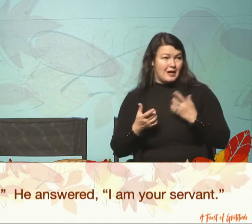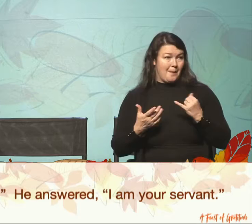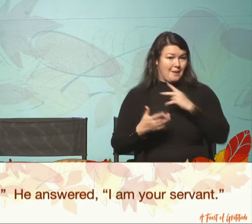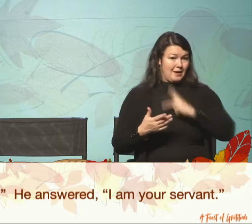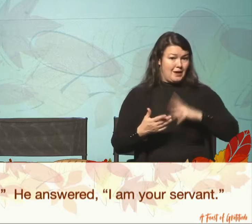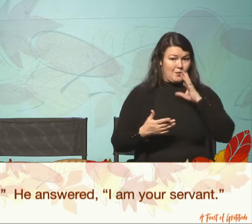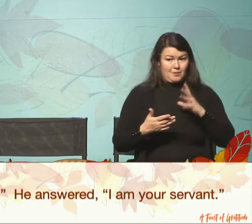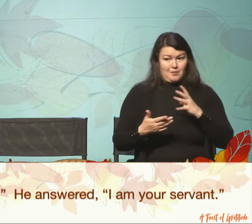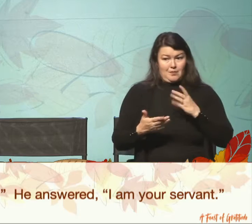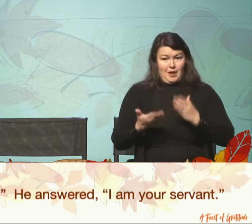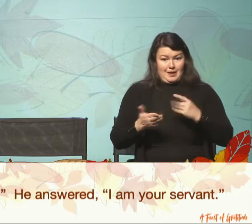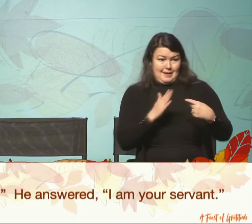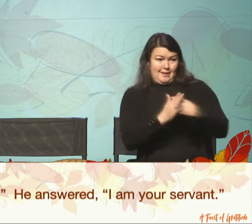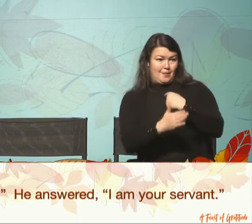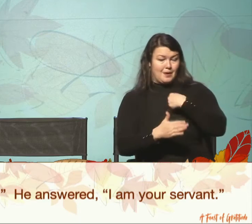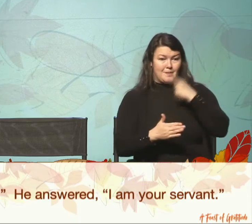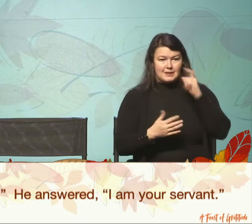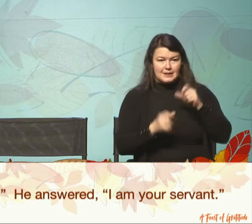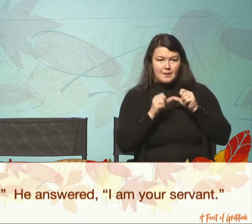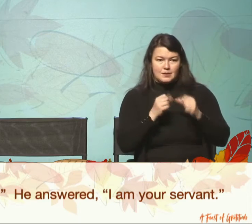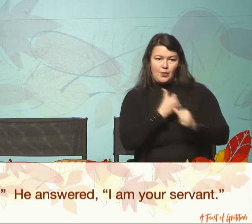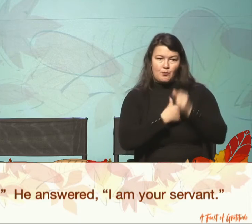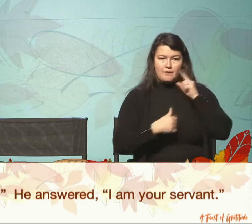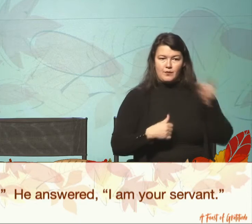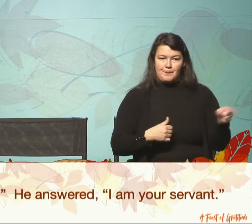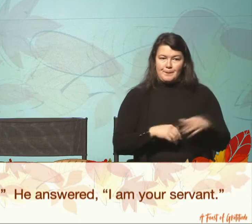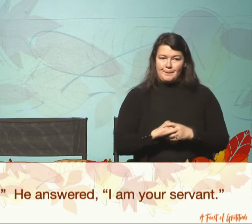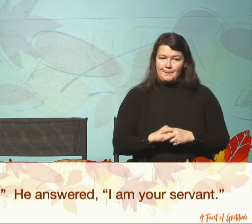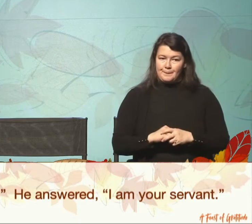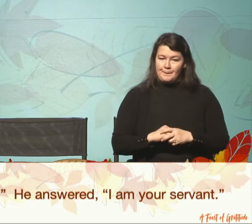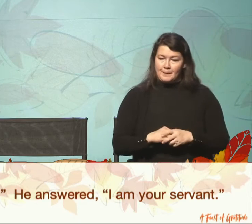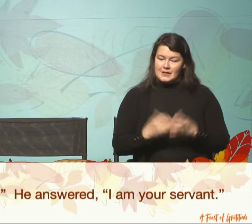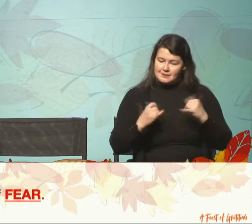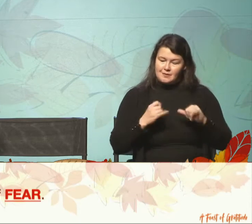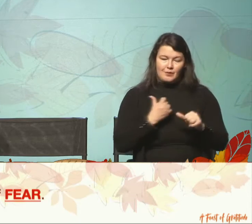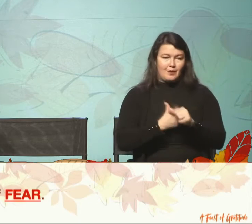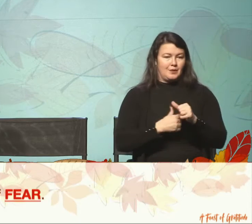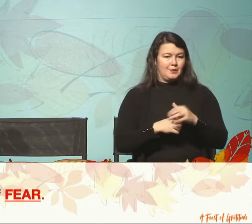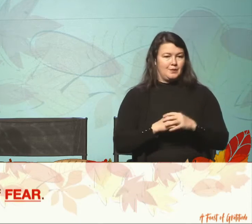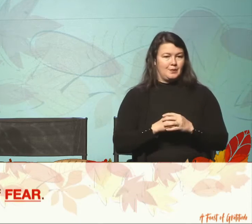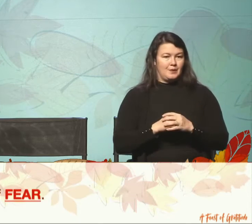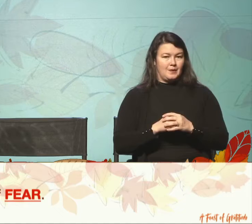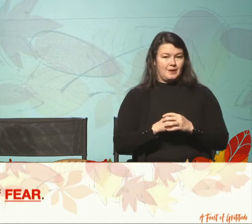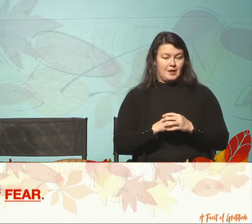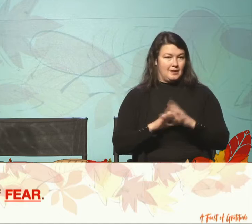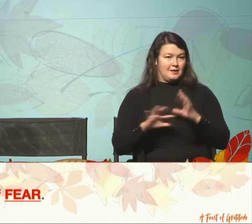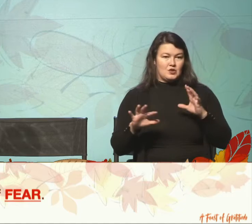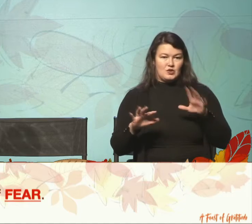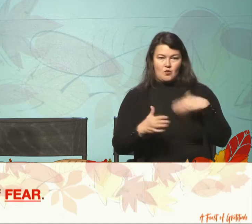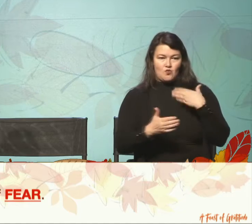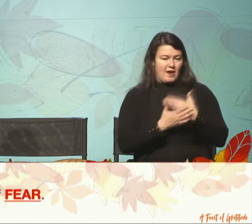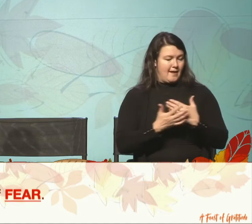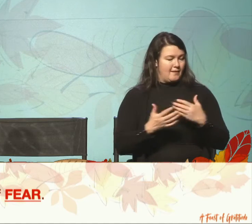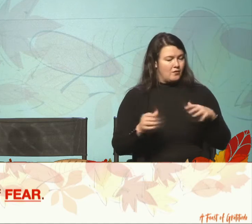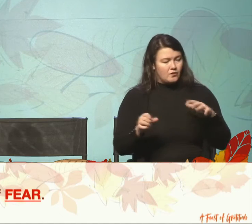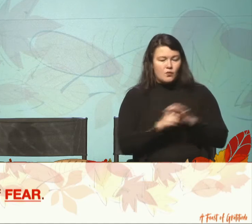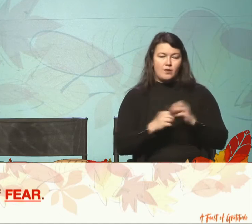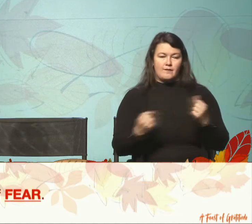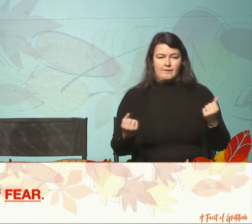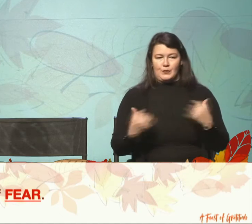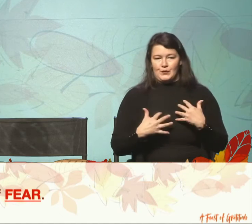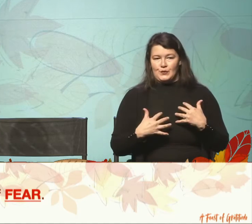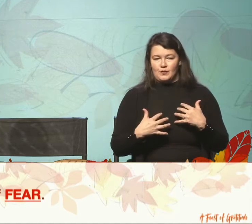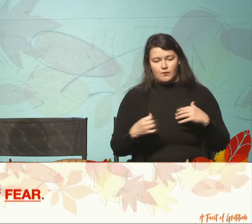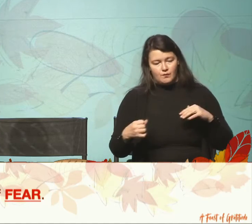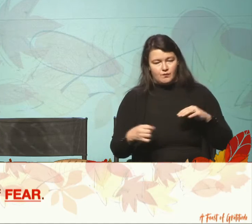me because I remain a threat to him. And he must have come full of fear in that